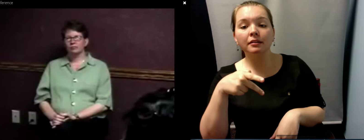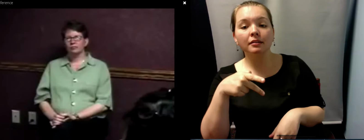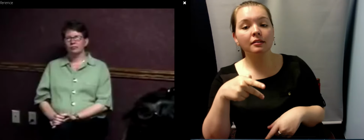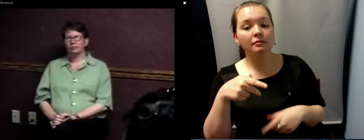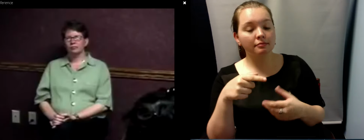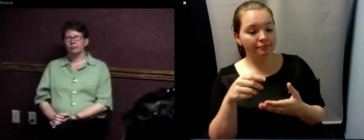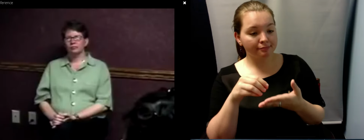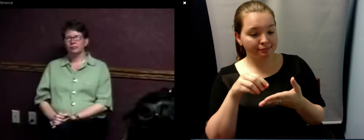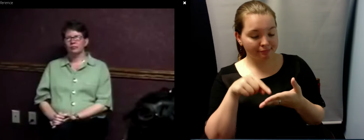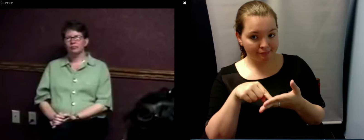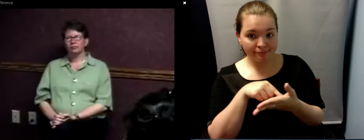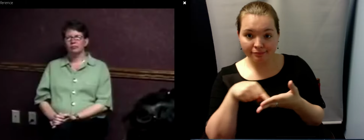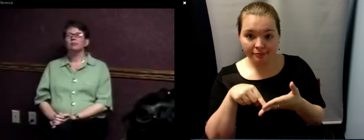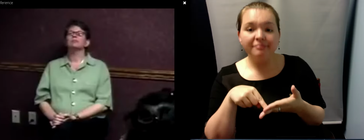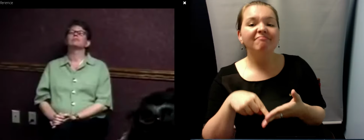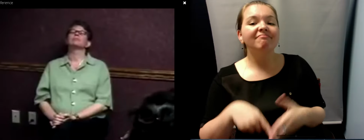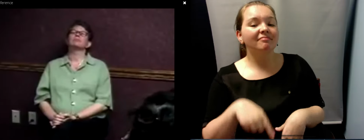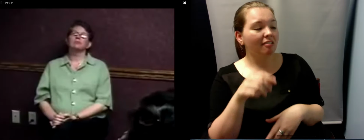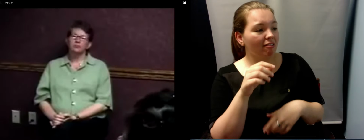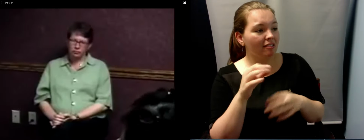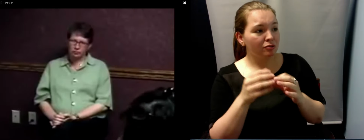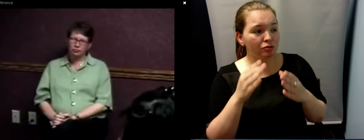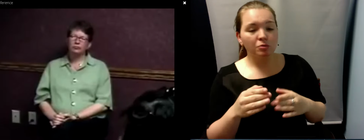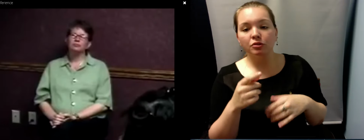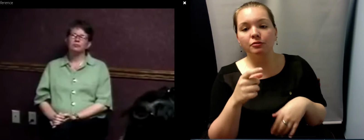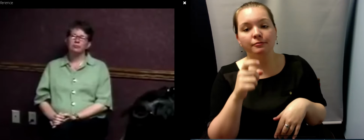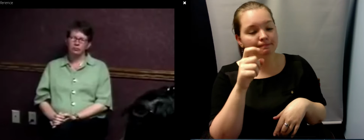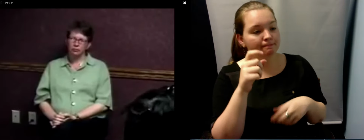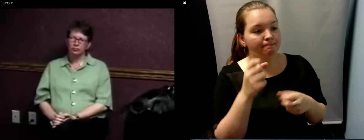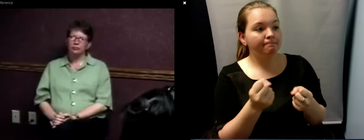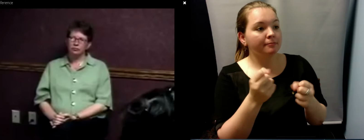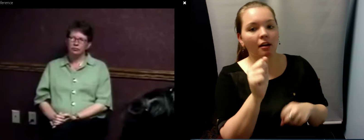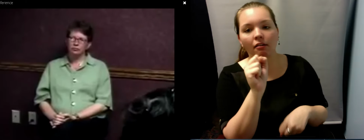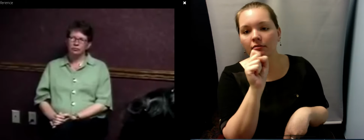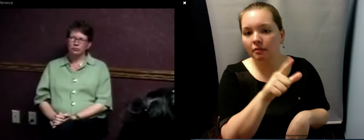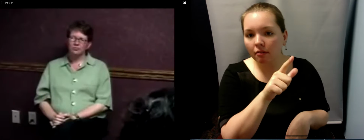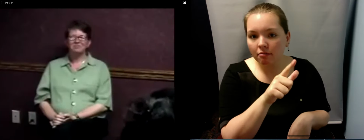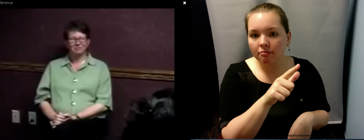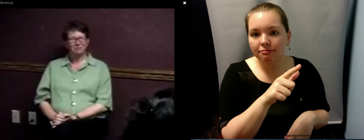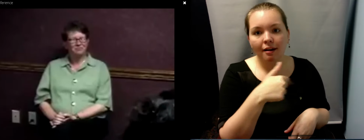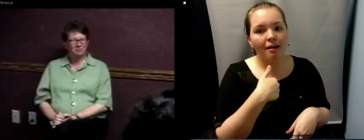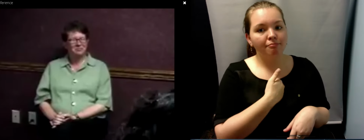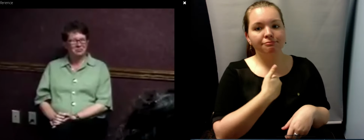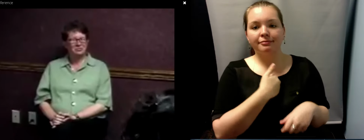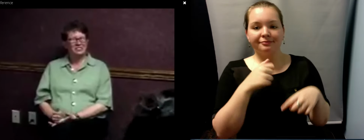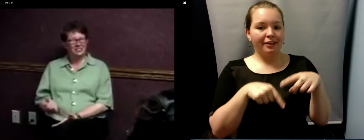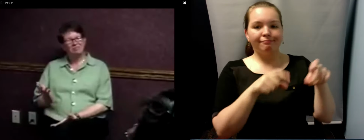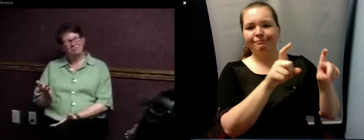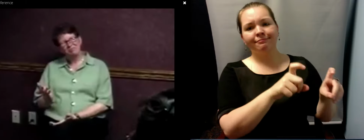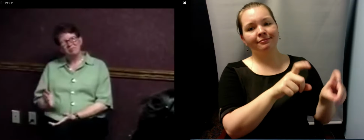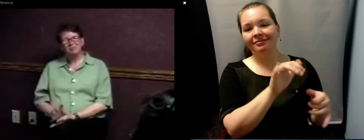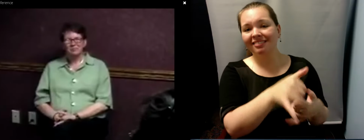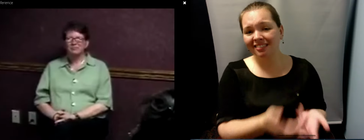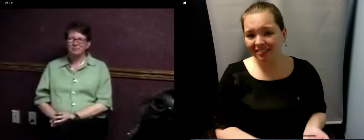Sign Language. I'm not really in the position to evaluate that, so we